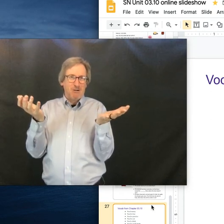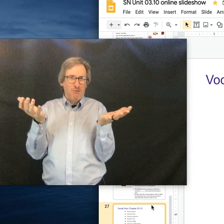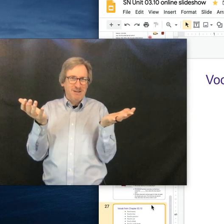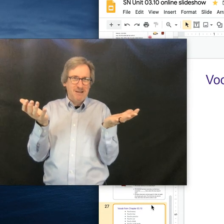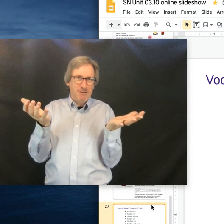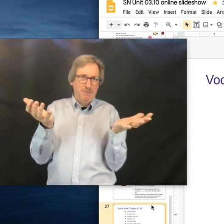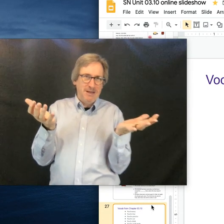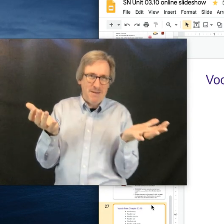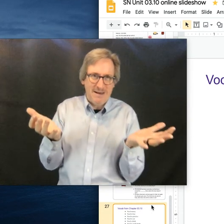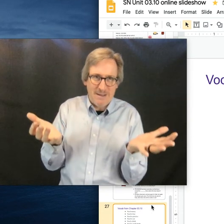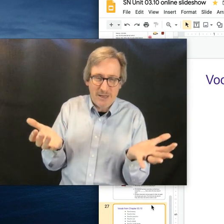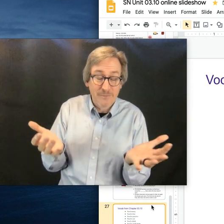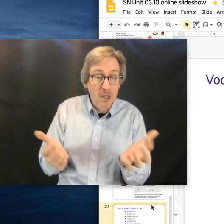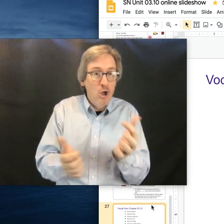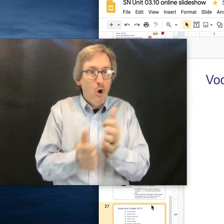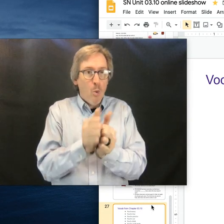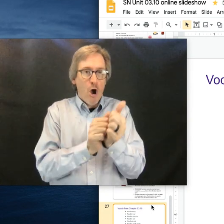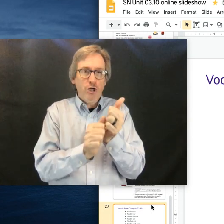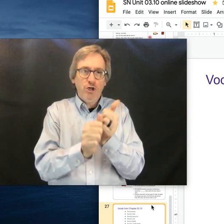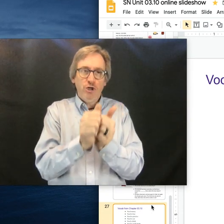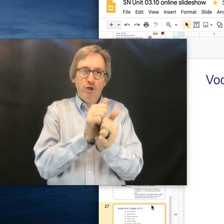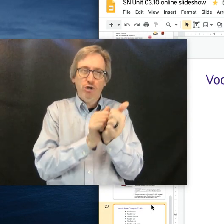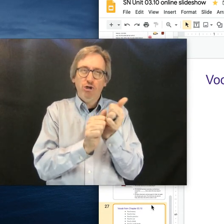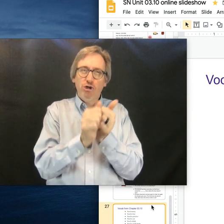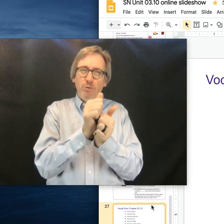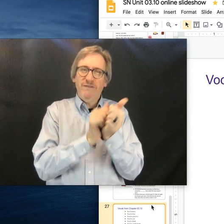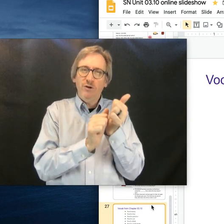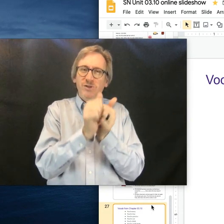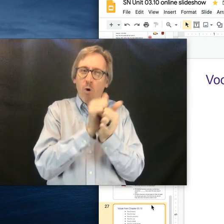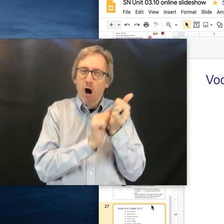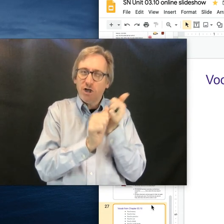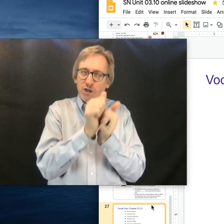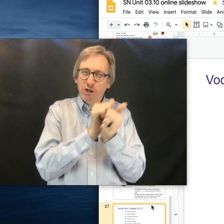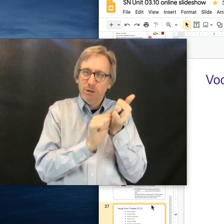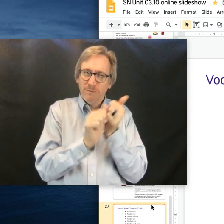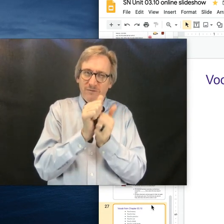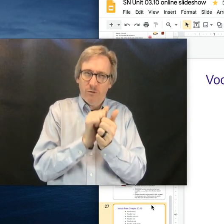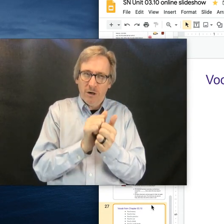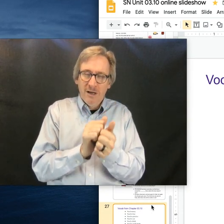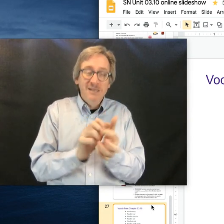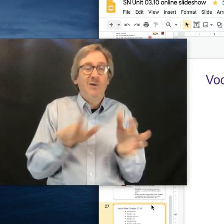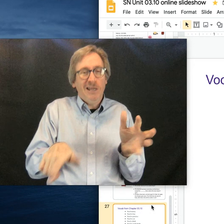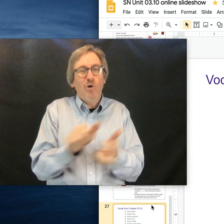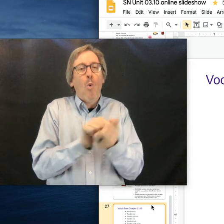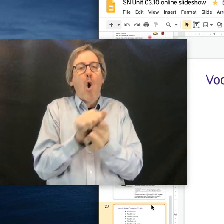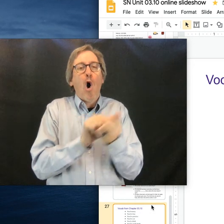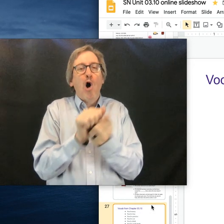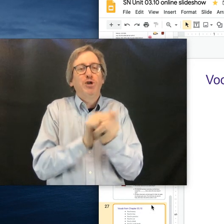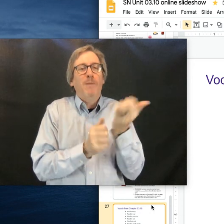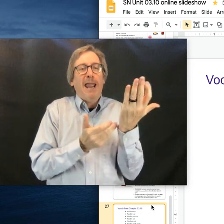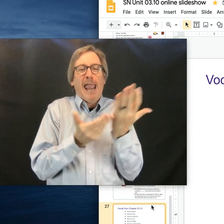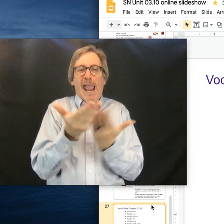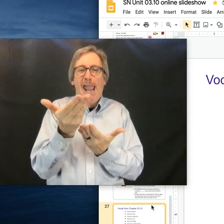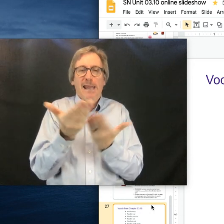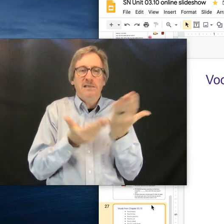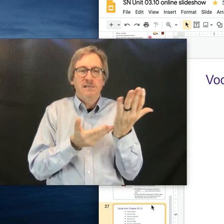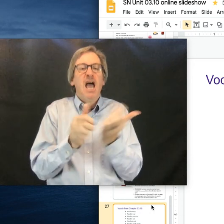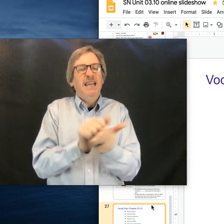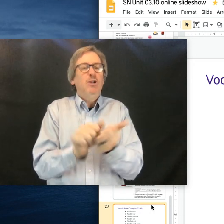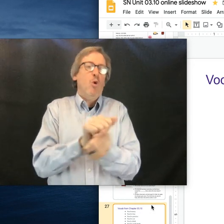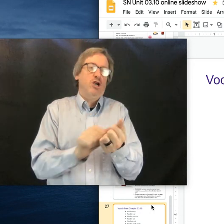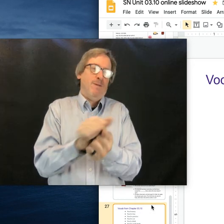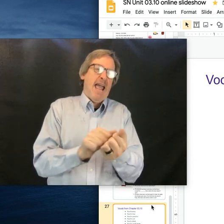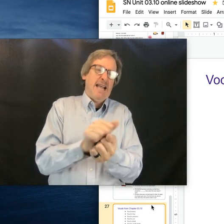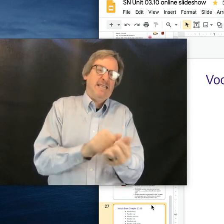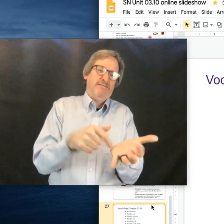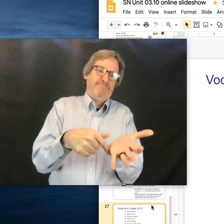this PowerPoint that we'd be in a pandemic? Wash. We've used wash before. So I need to wash my hands. I